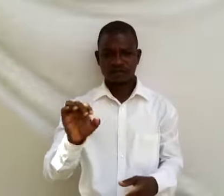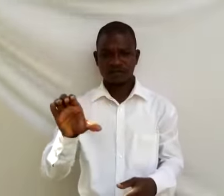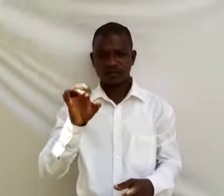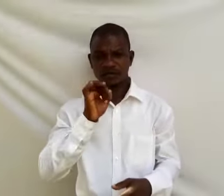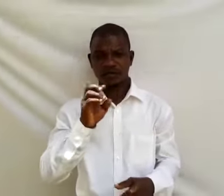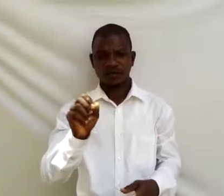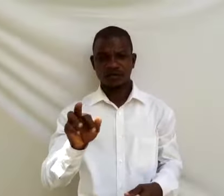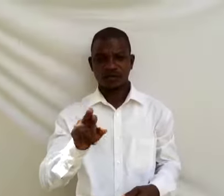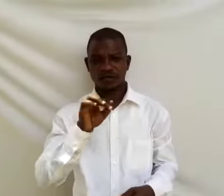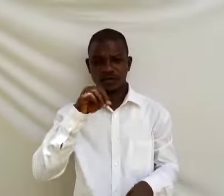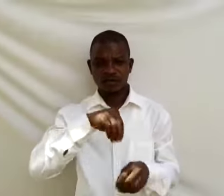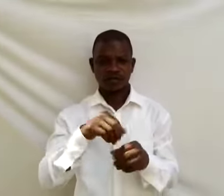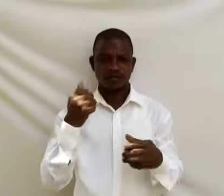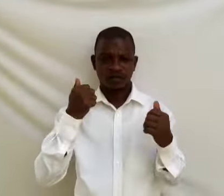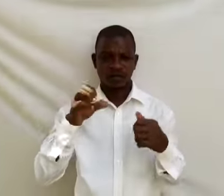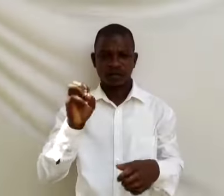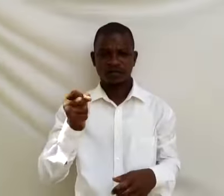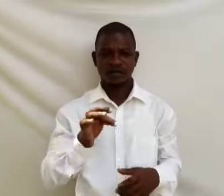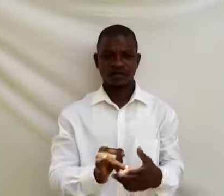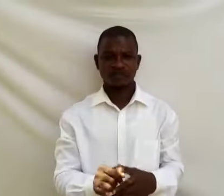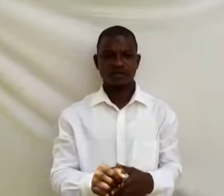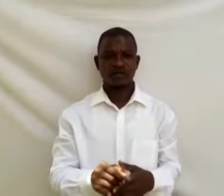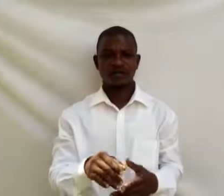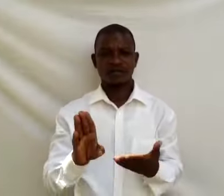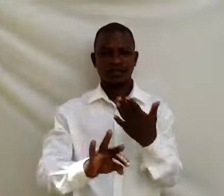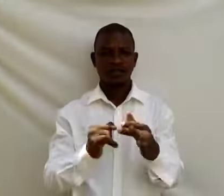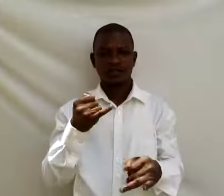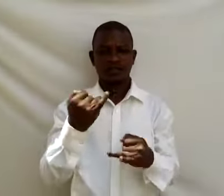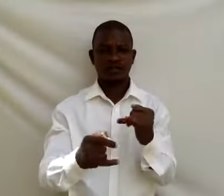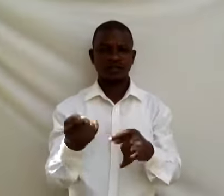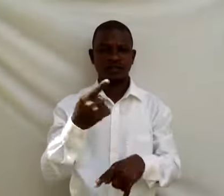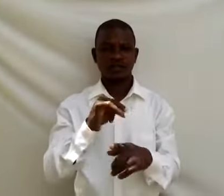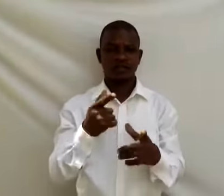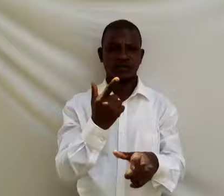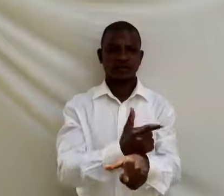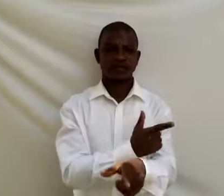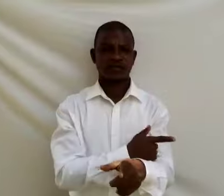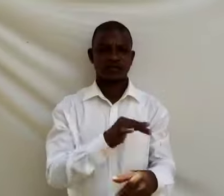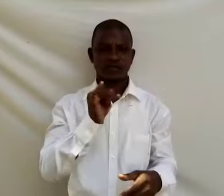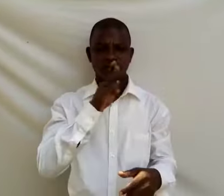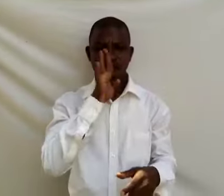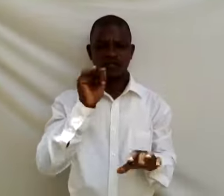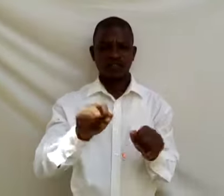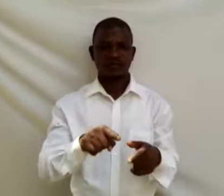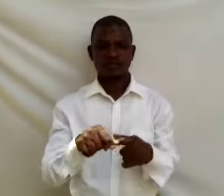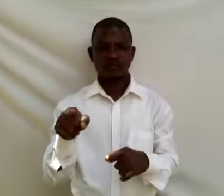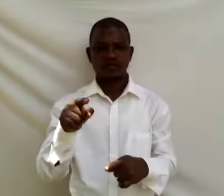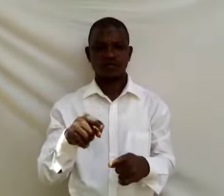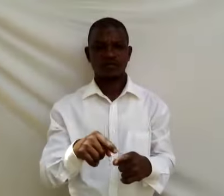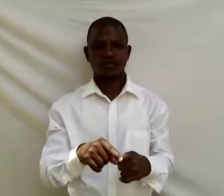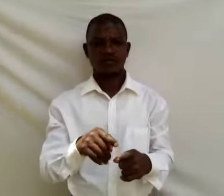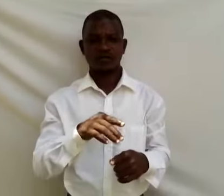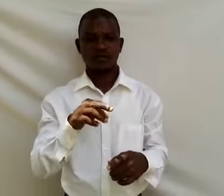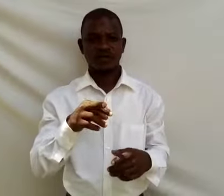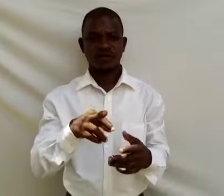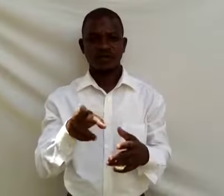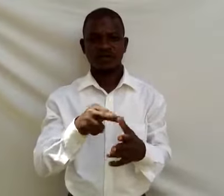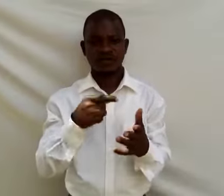microorganisms in action. By the end of the lesson, you'll be able to recall what it means to